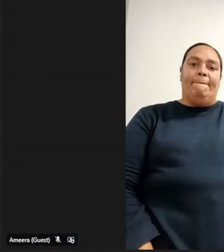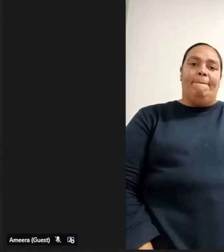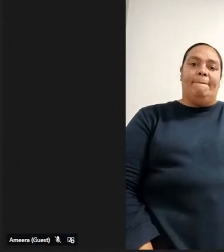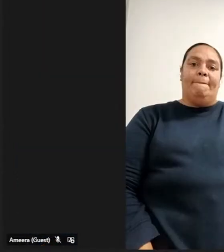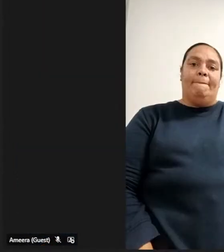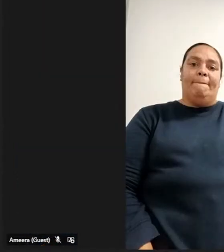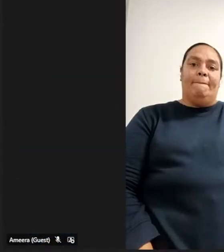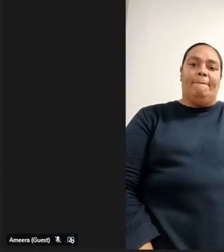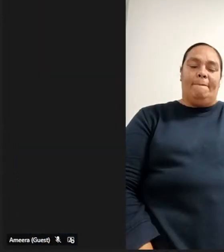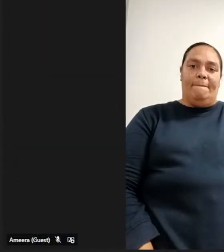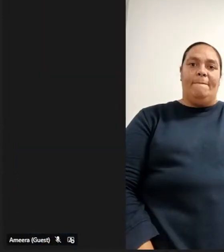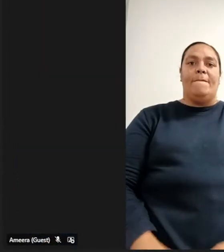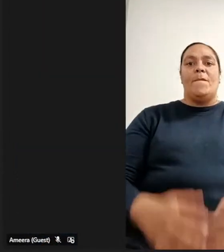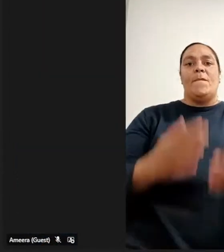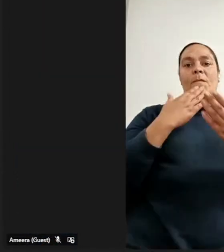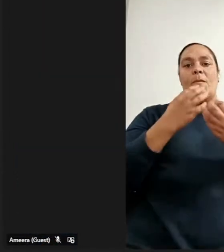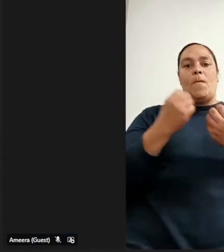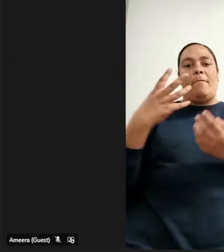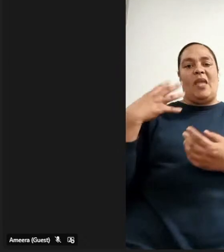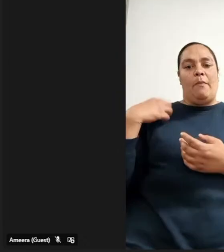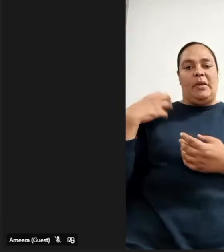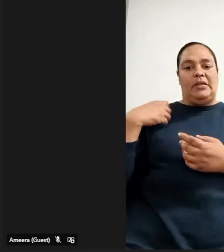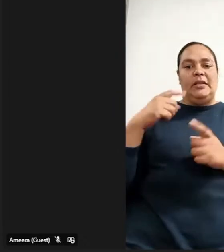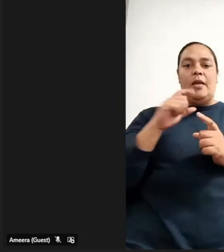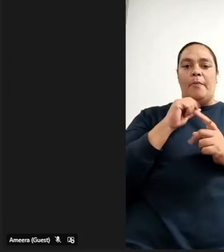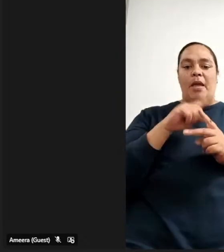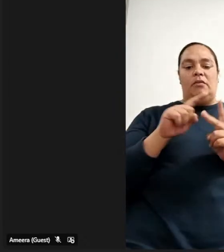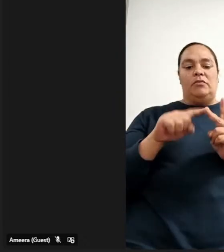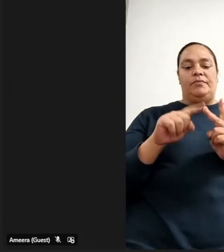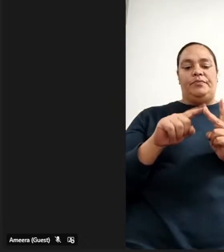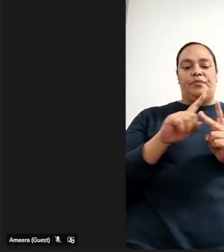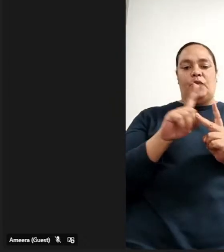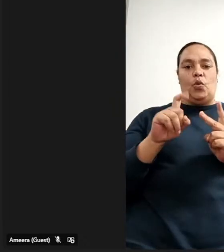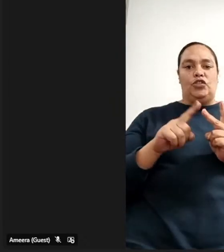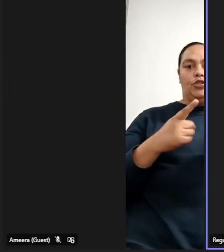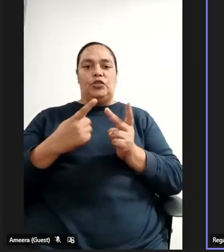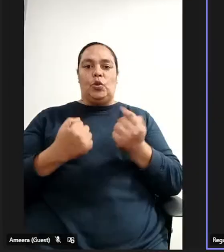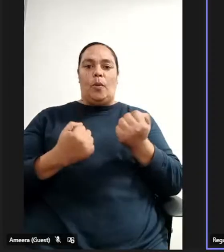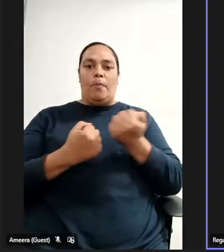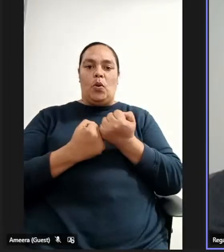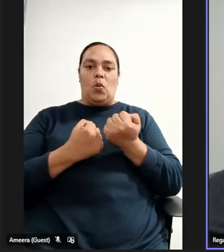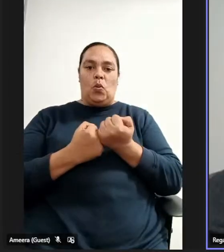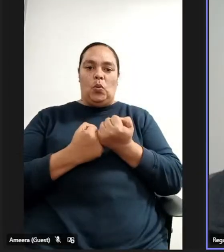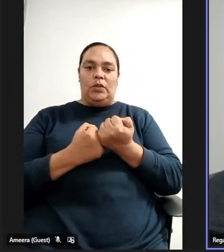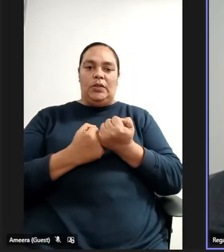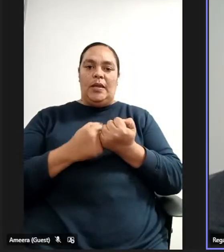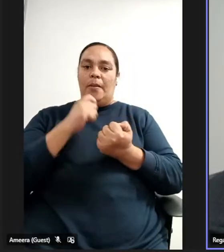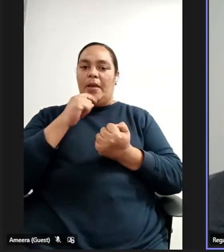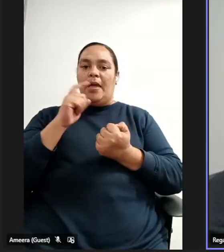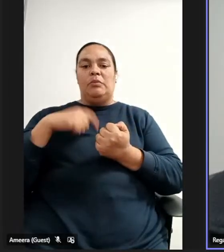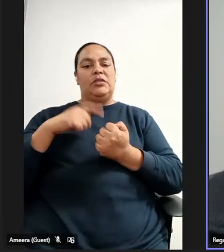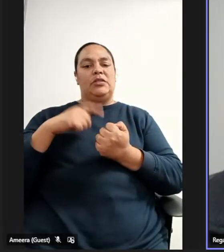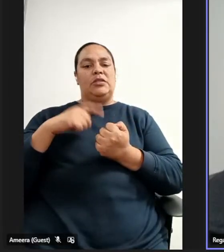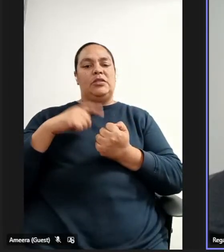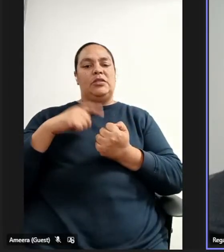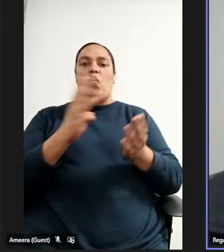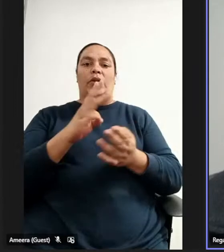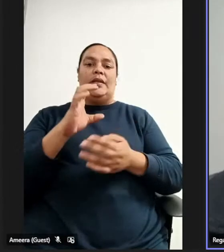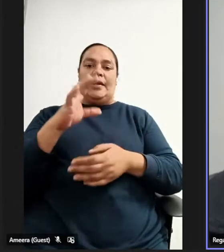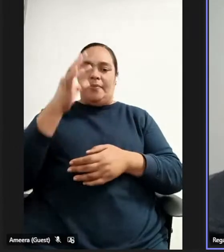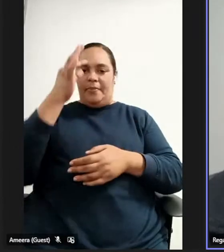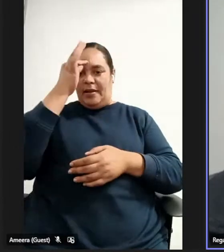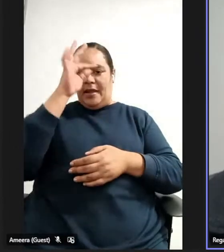Thank you, Minister. And just that other question on support that I suppose generally the Western Cape government could